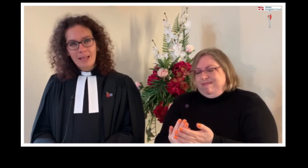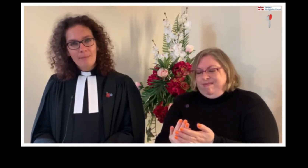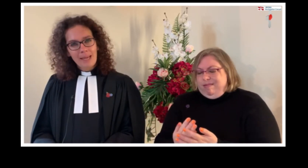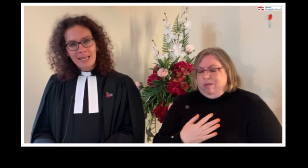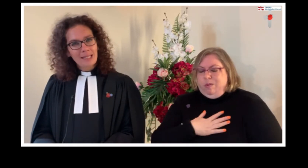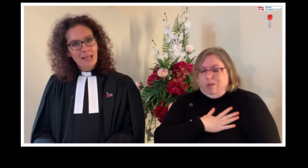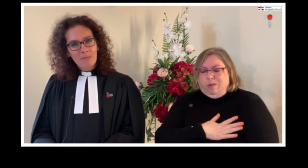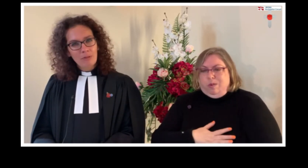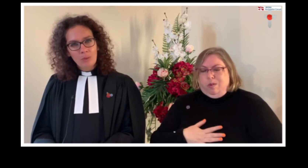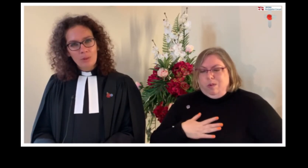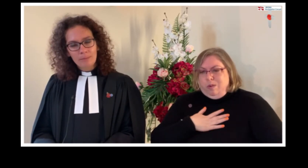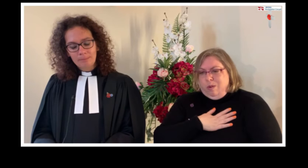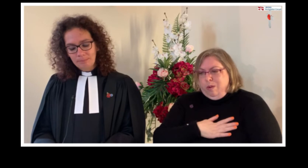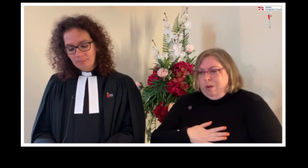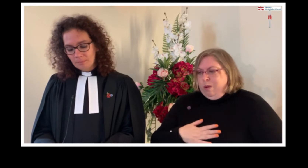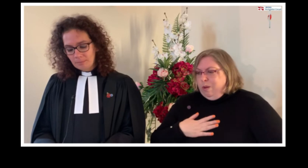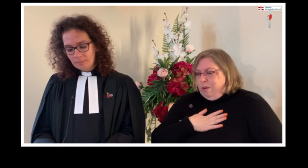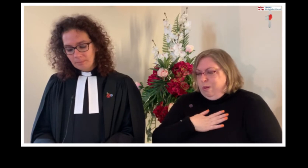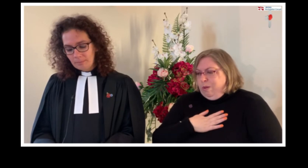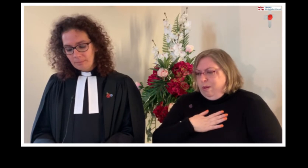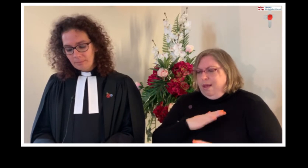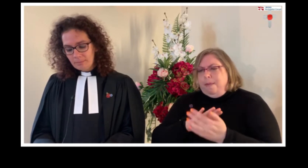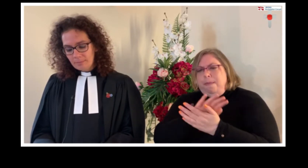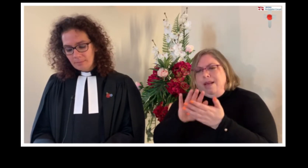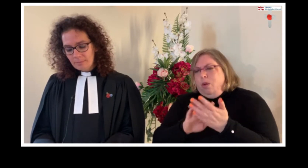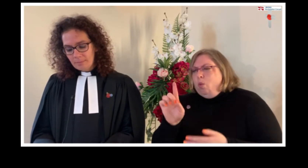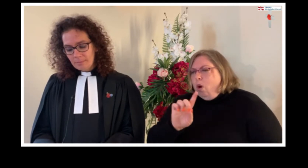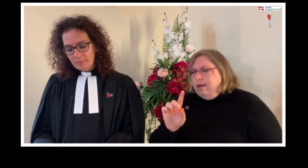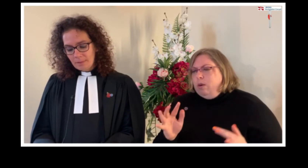What does that mean in a time of war?